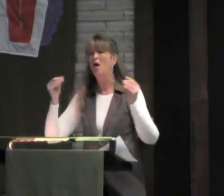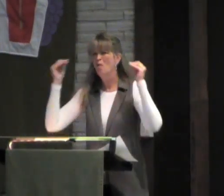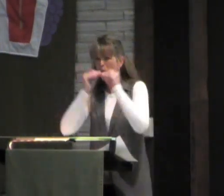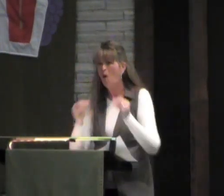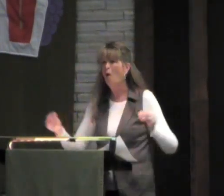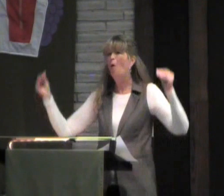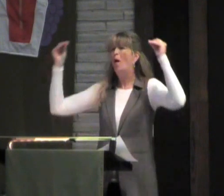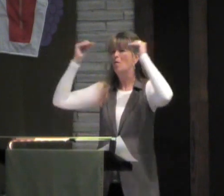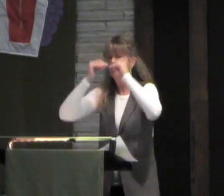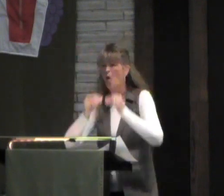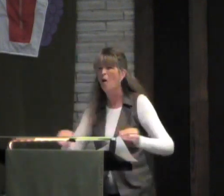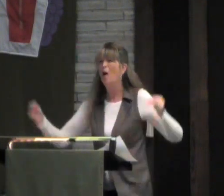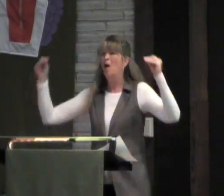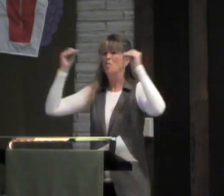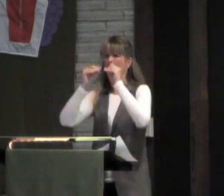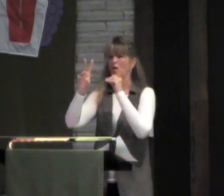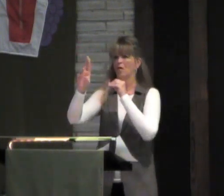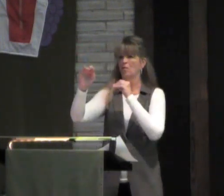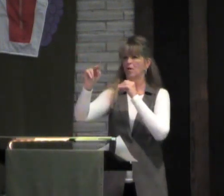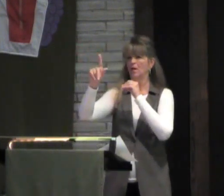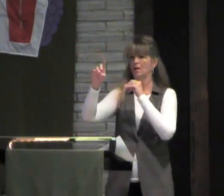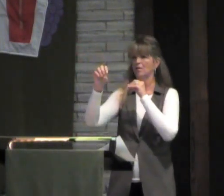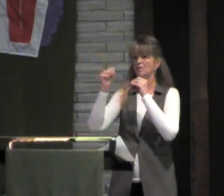find more and more and more and more